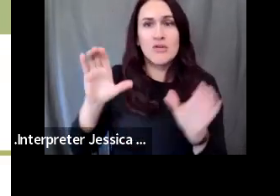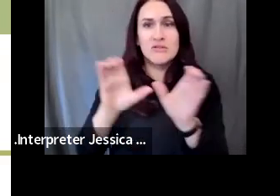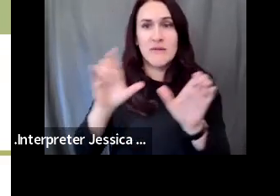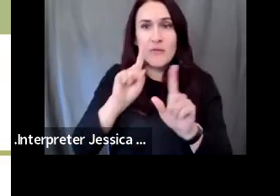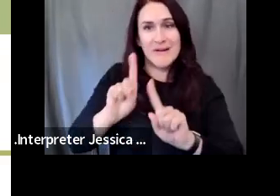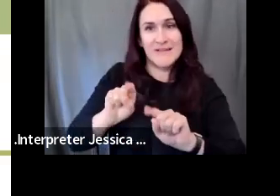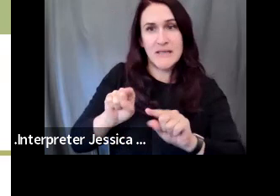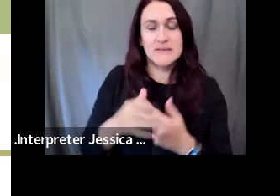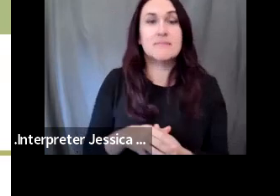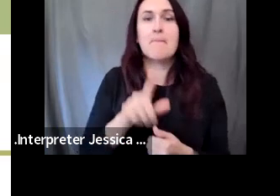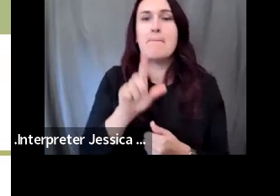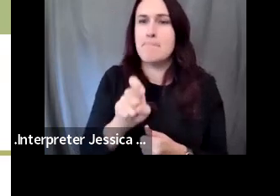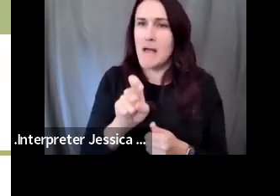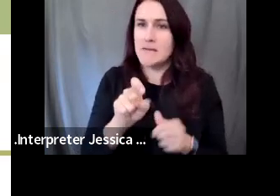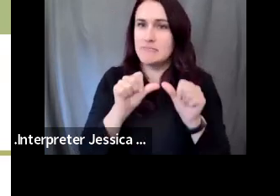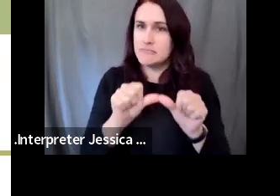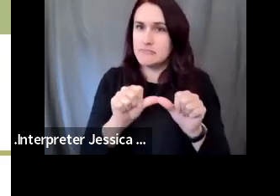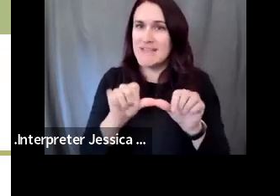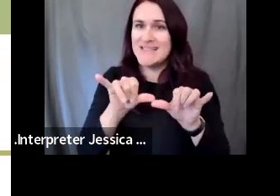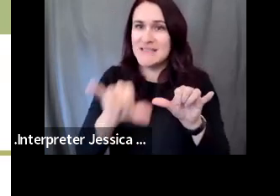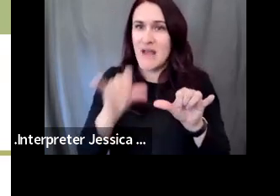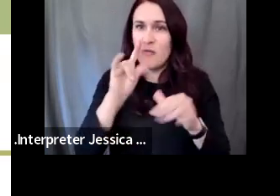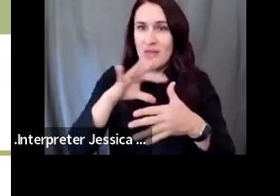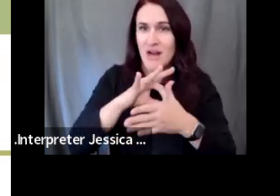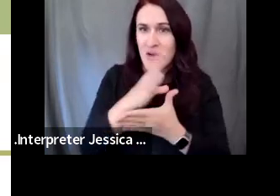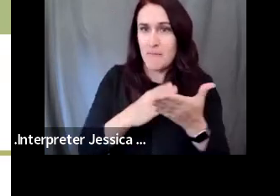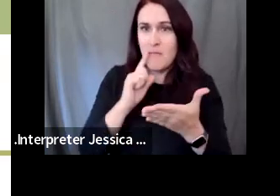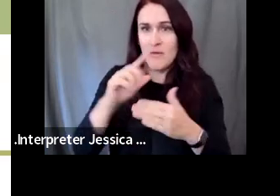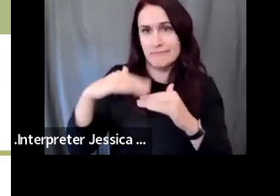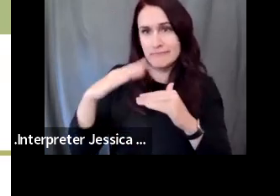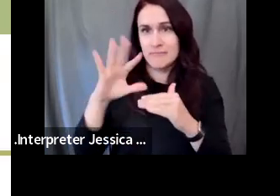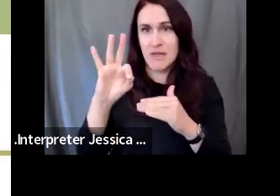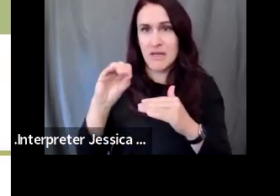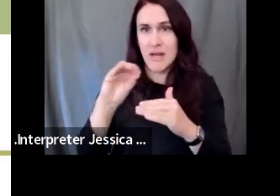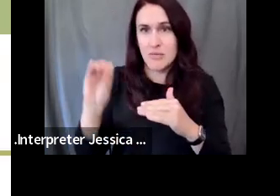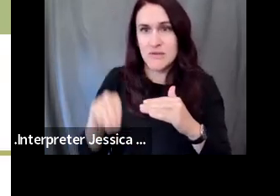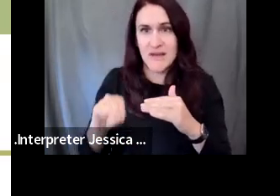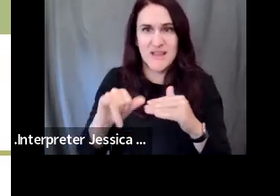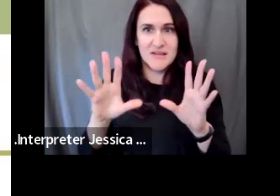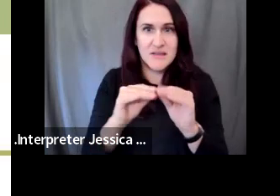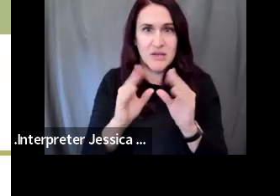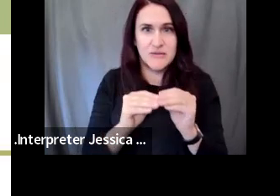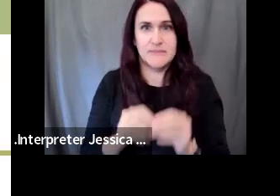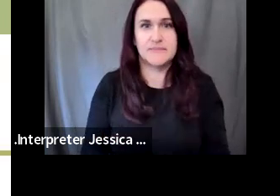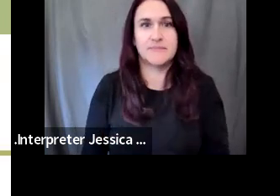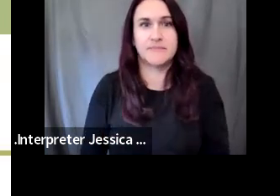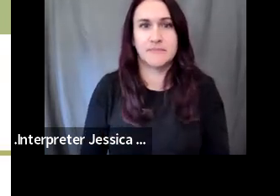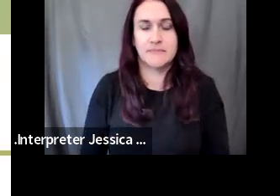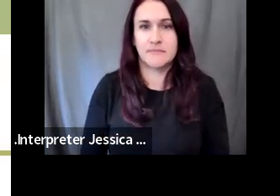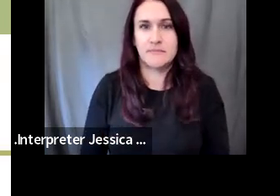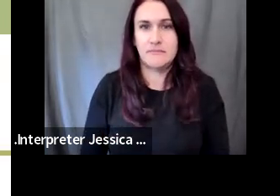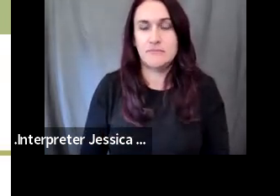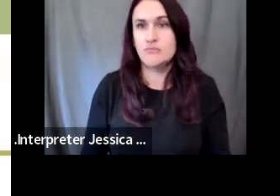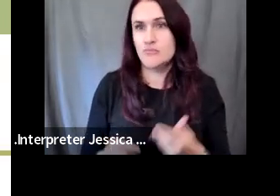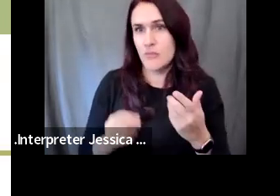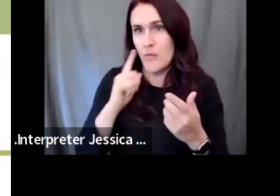attendance. You must be in the content portion of the webinar for at least 90% of the session to be eligible